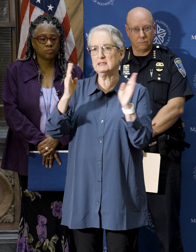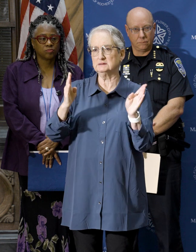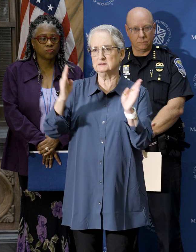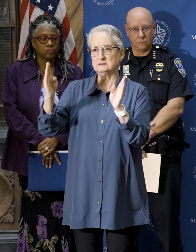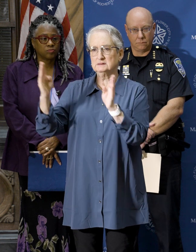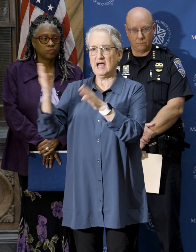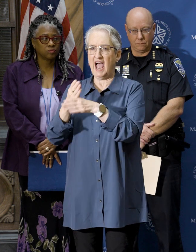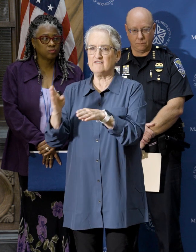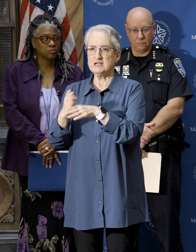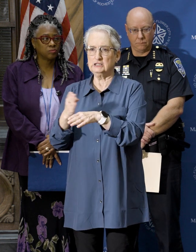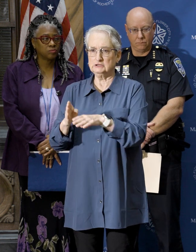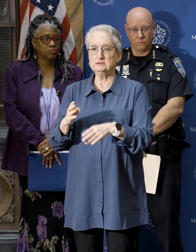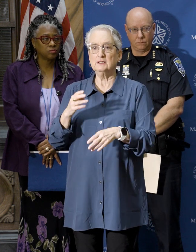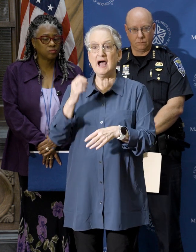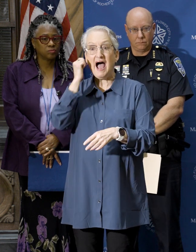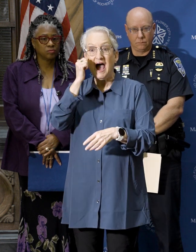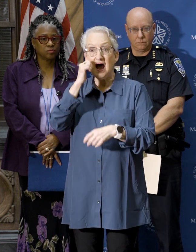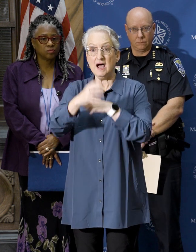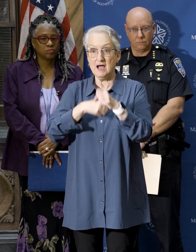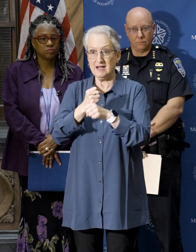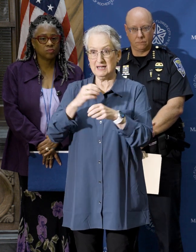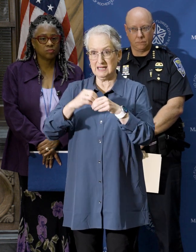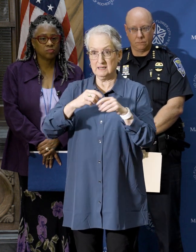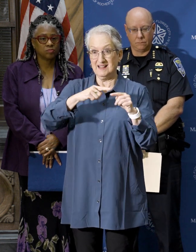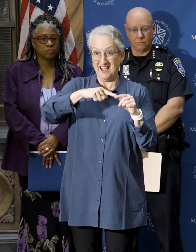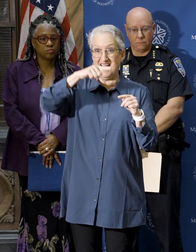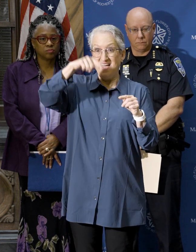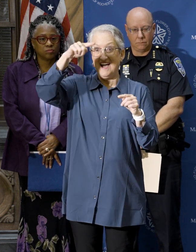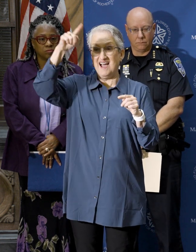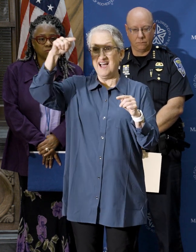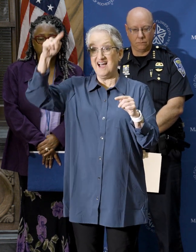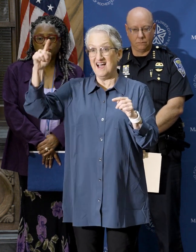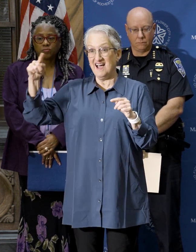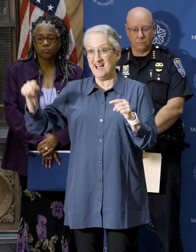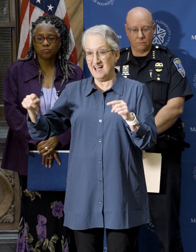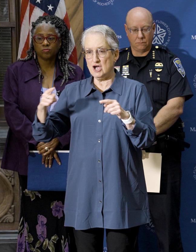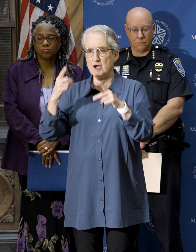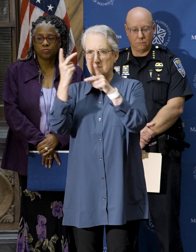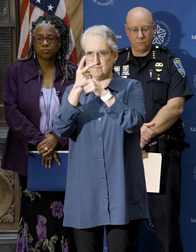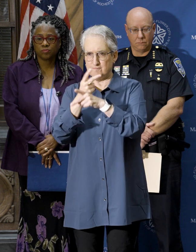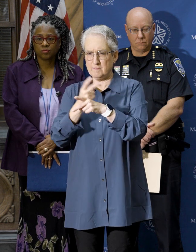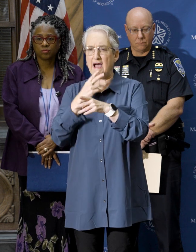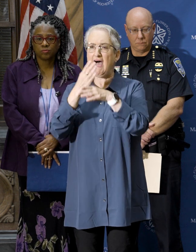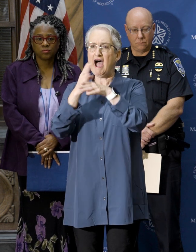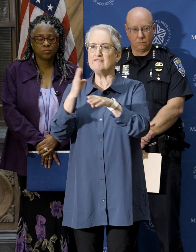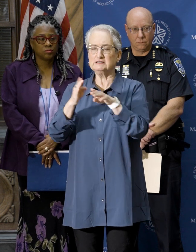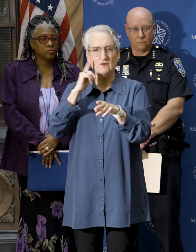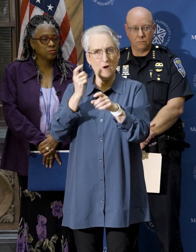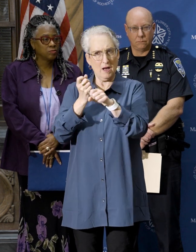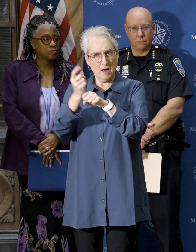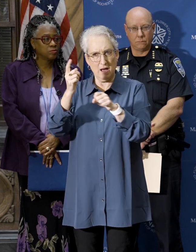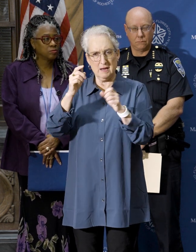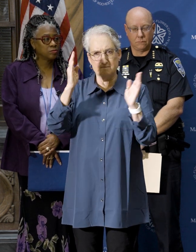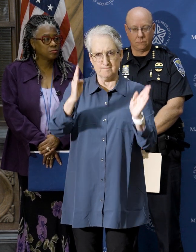last 365-year day period and calculates the average number of shootings for that given year. This is a